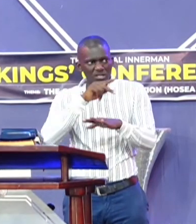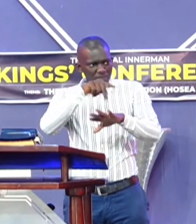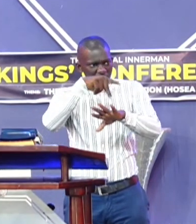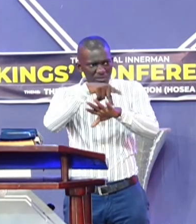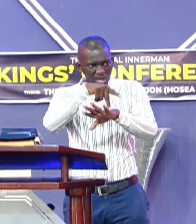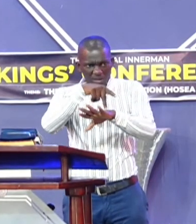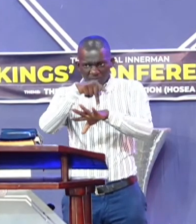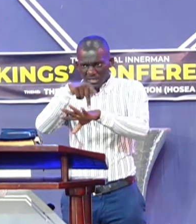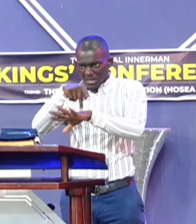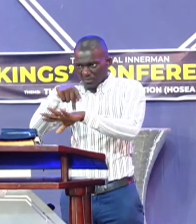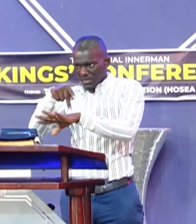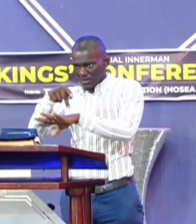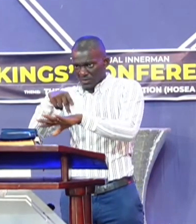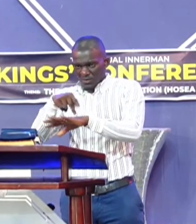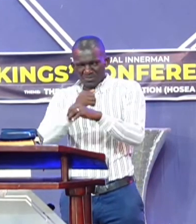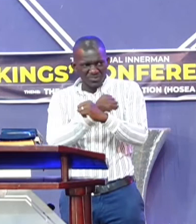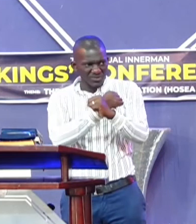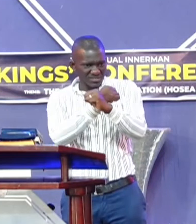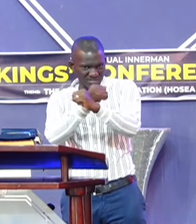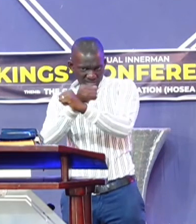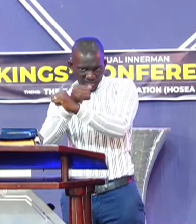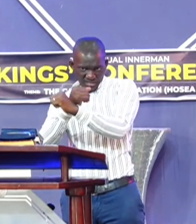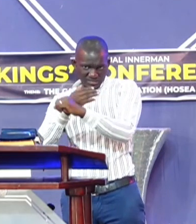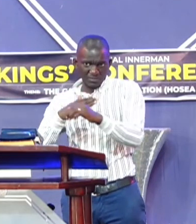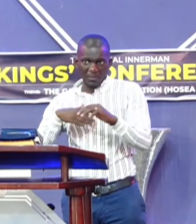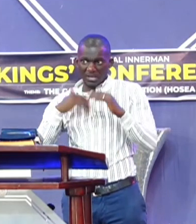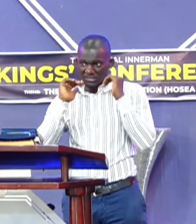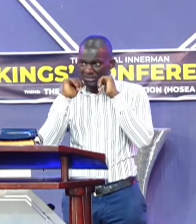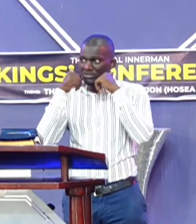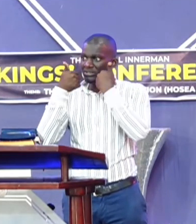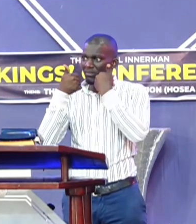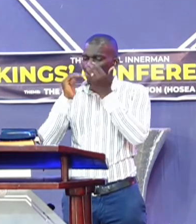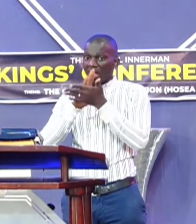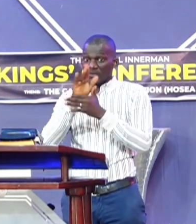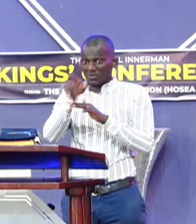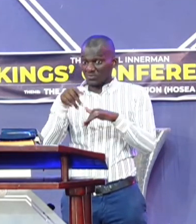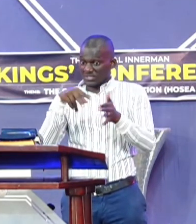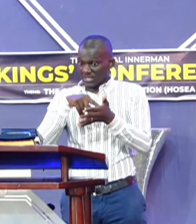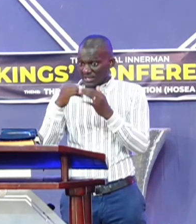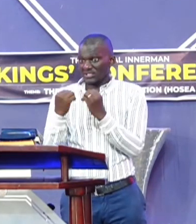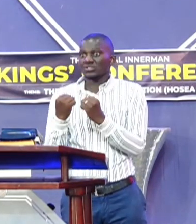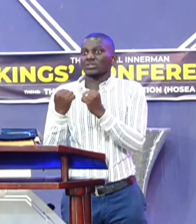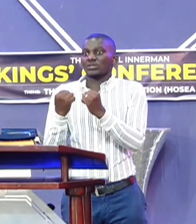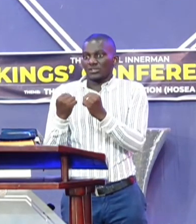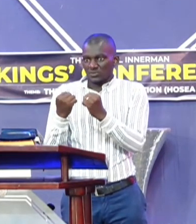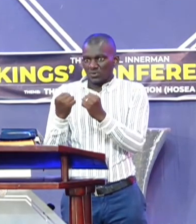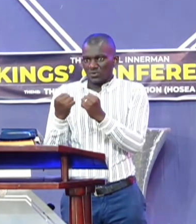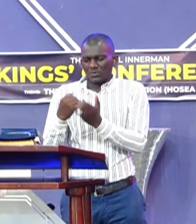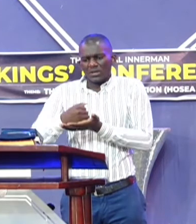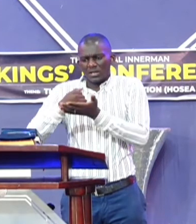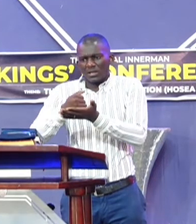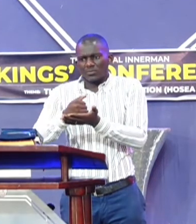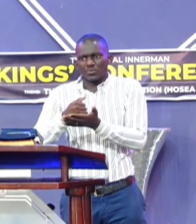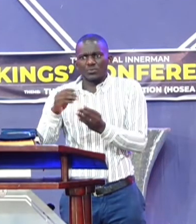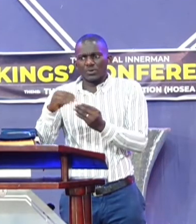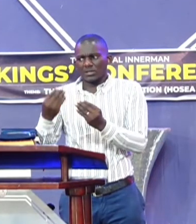And he said, Peter, keep my flock. After you establish, you